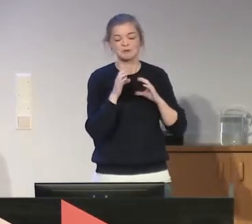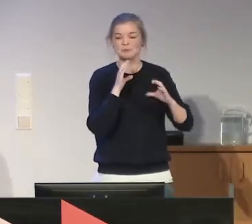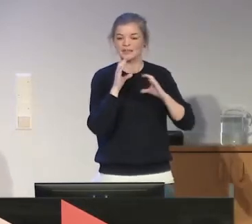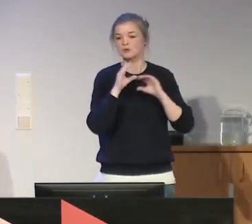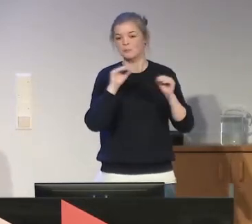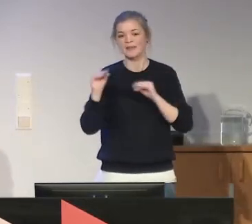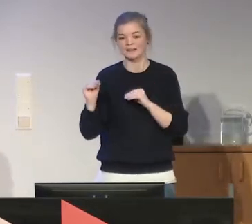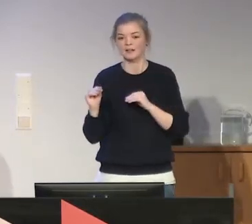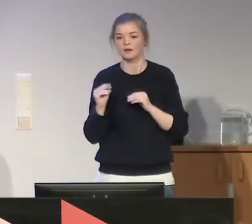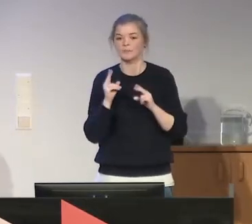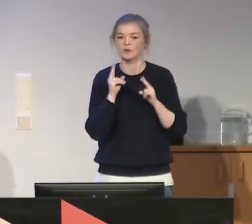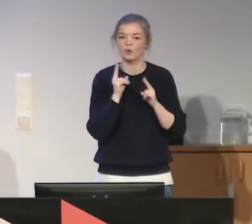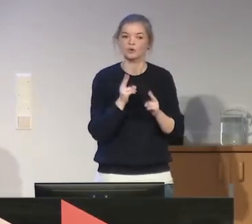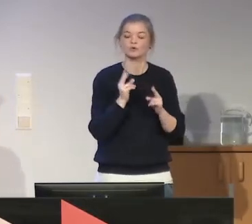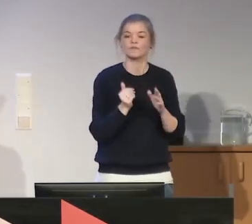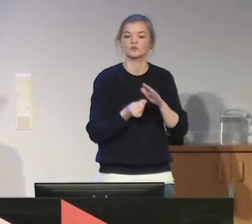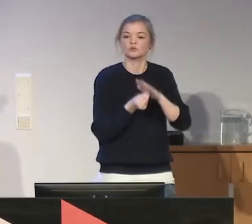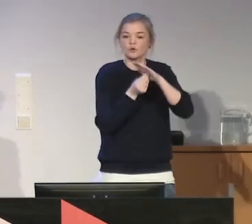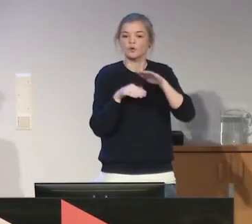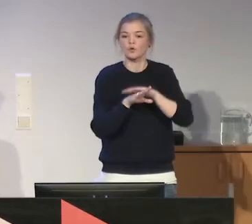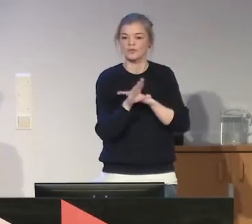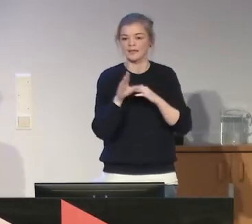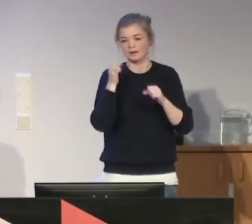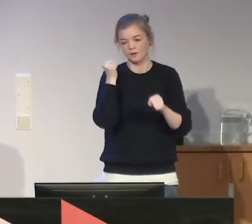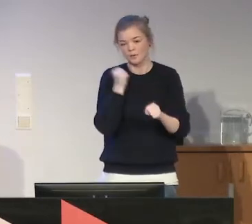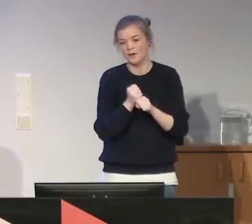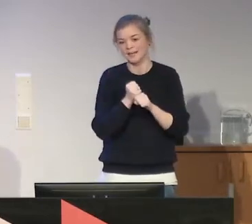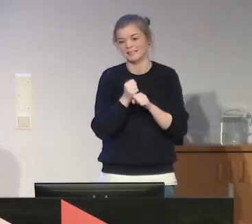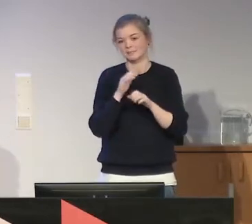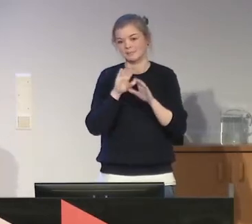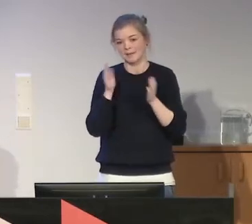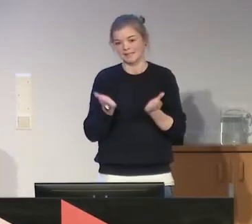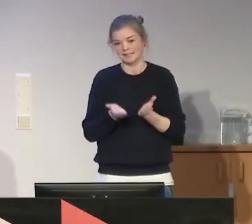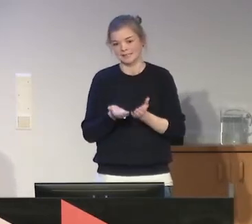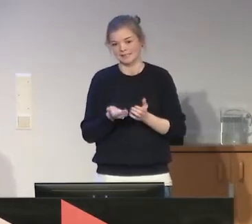how whole communication can be better and.